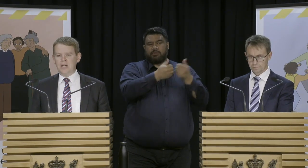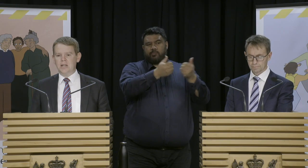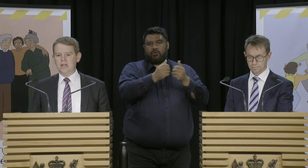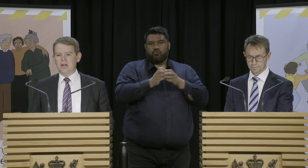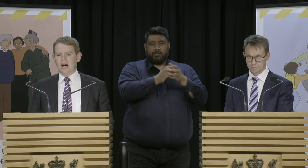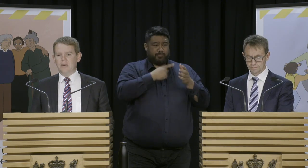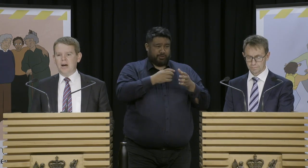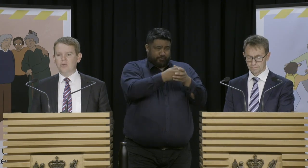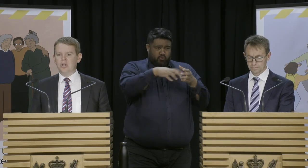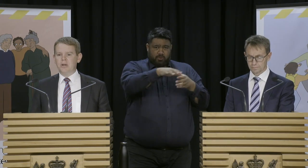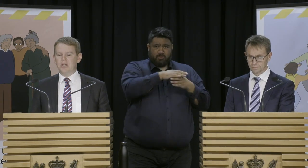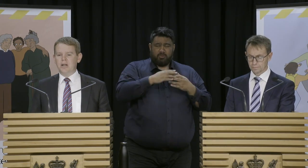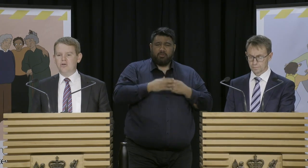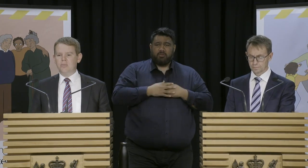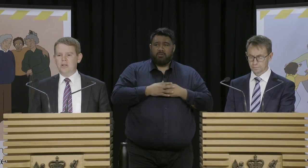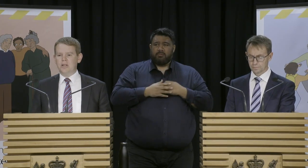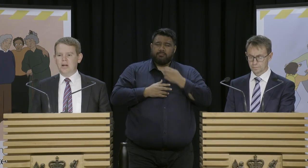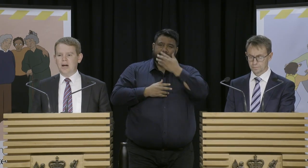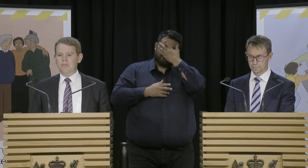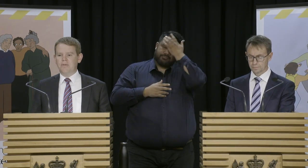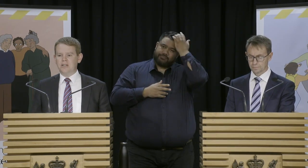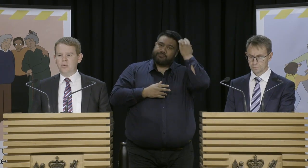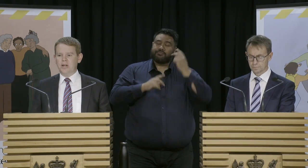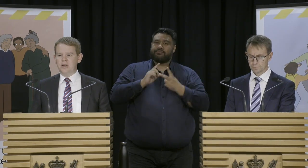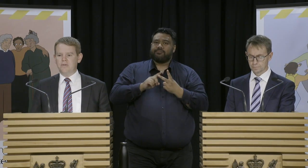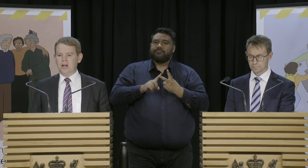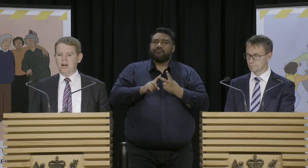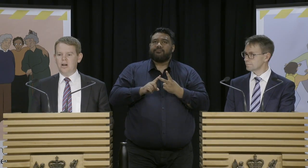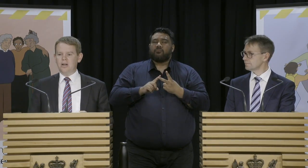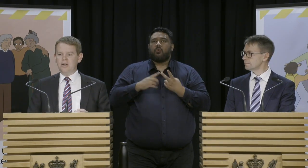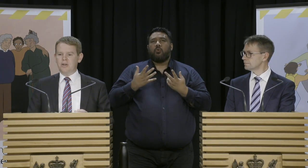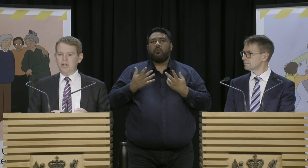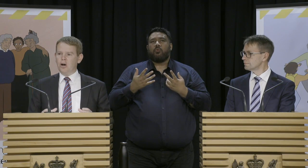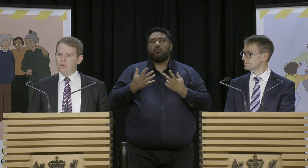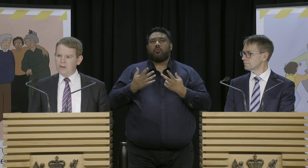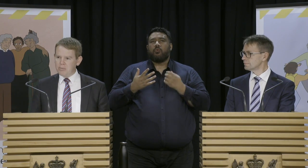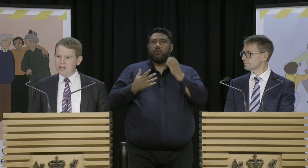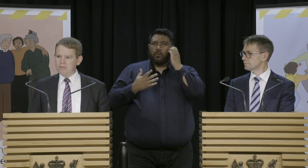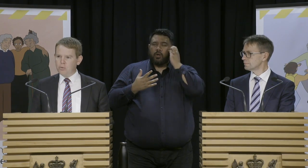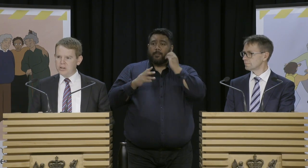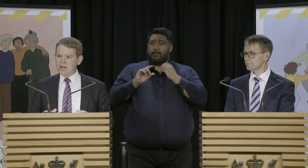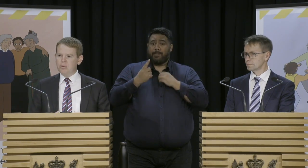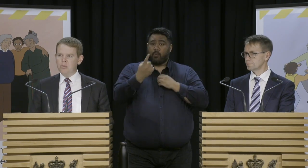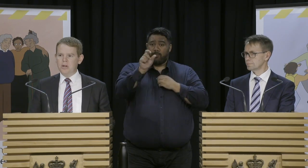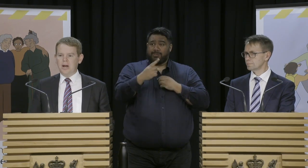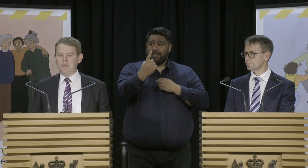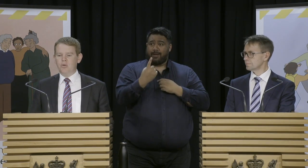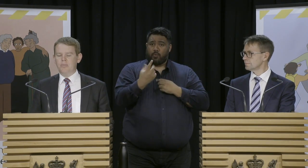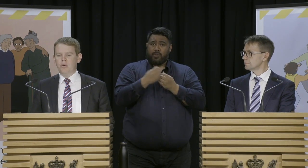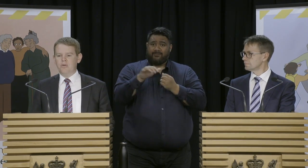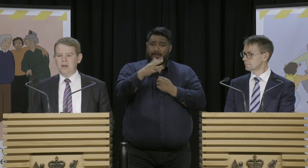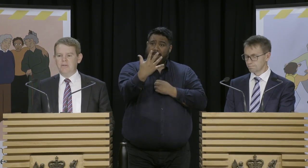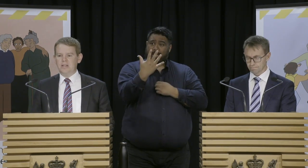contributing factor. There may also be a contributing factor where you've done there've been a whole family, for example,